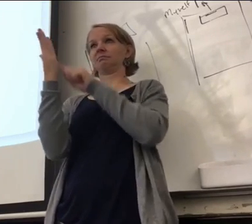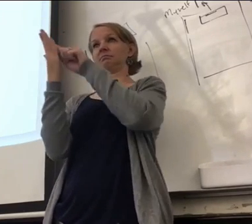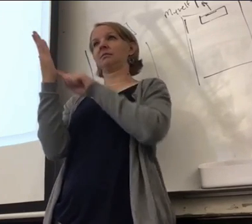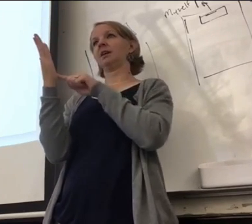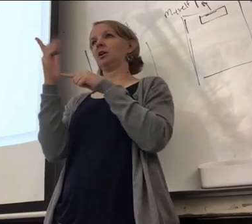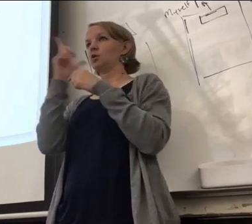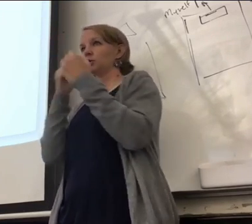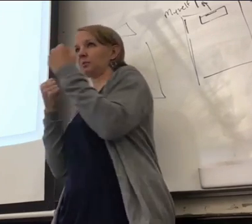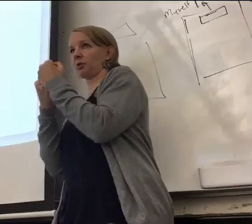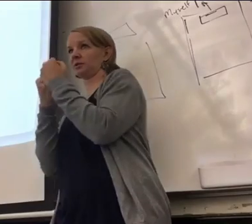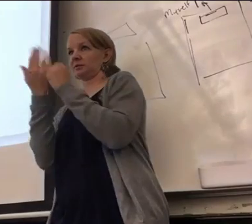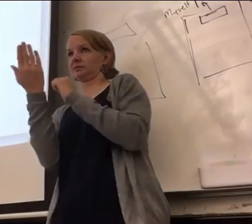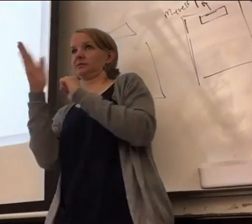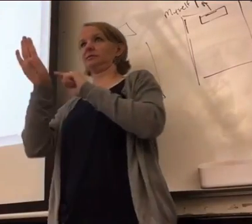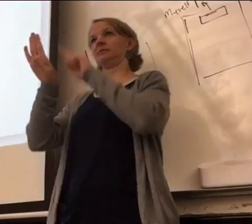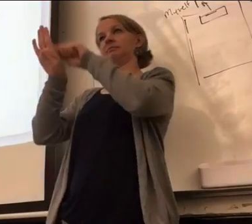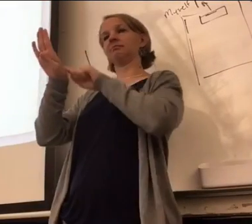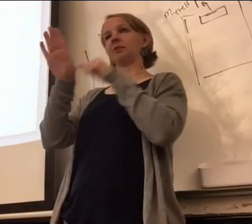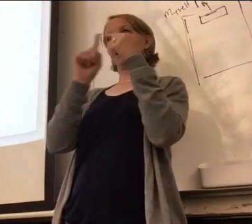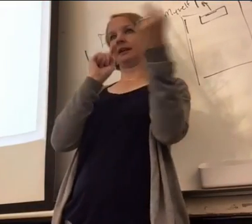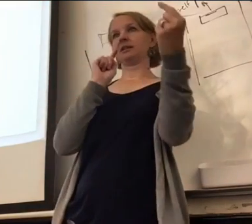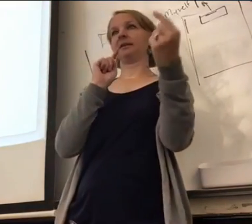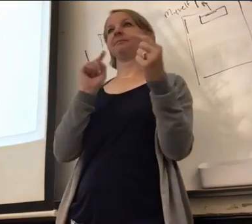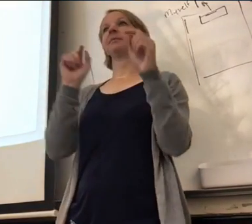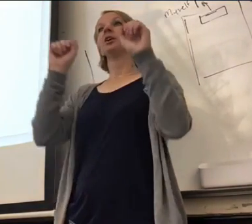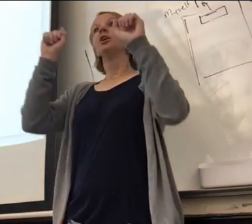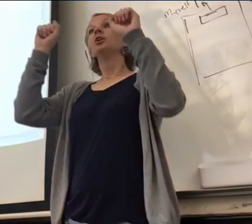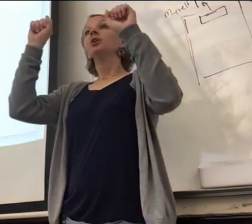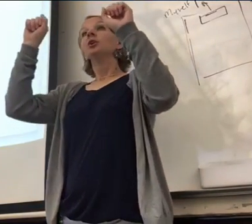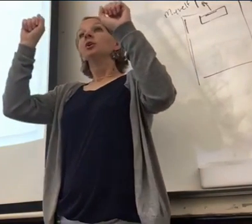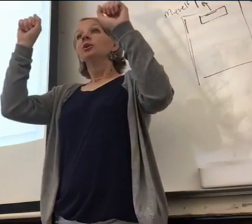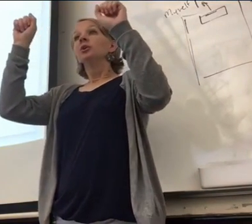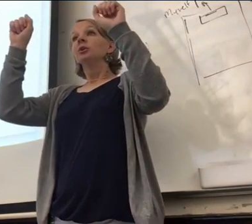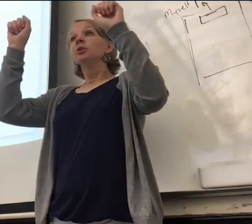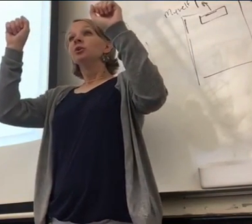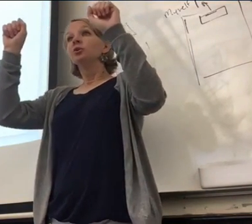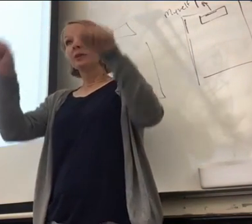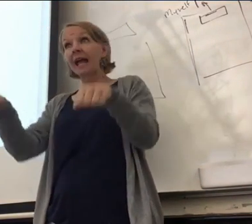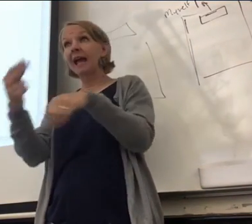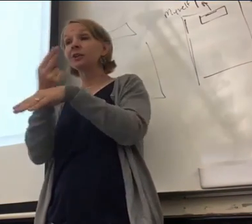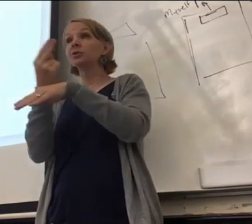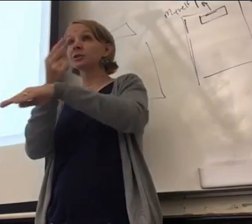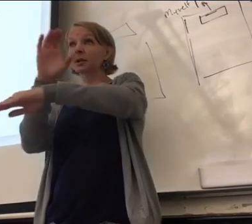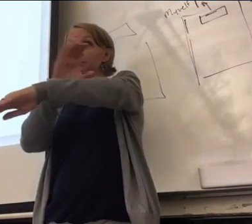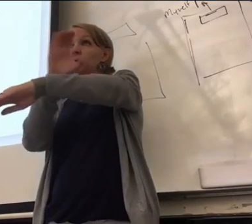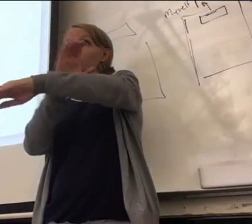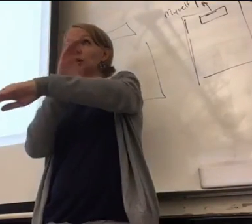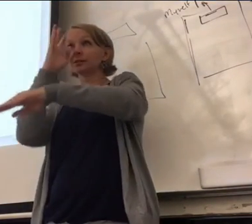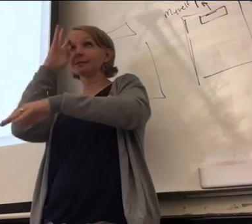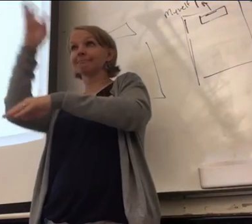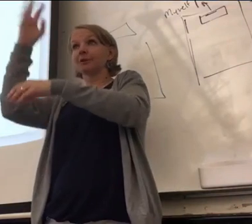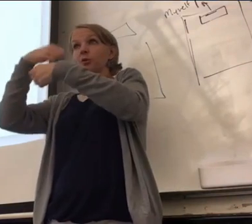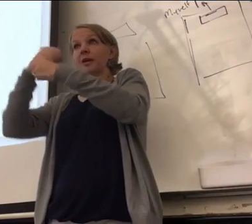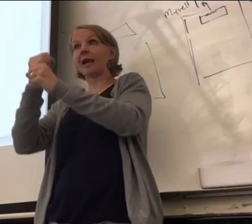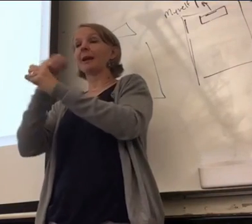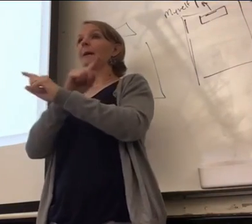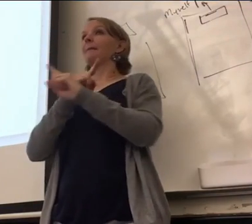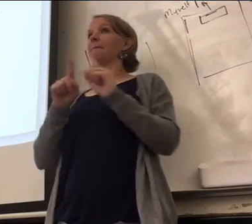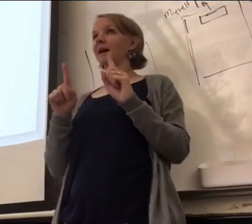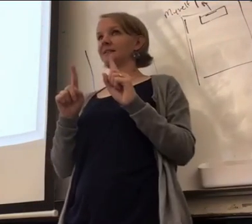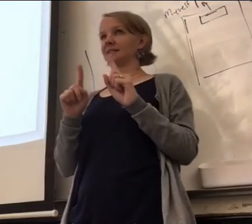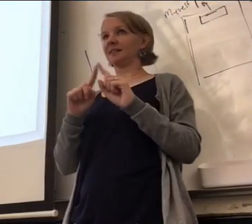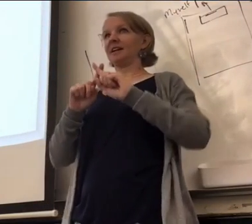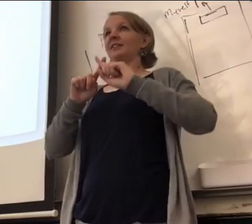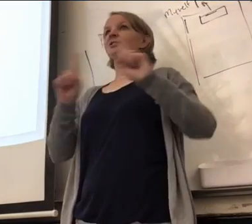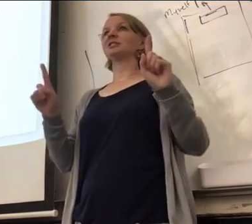Adobe Illustrator? Yeah, I've had people ask if they can use computers. That is fine, but there is a difference between